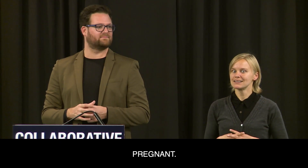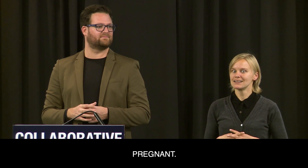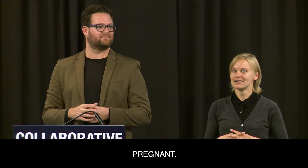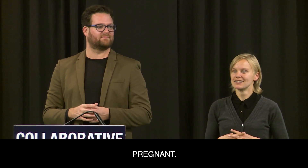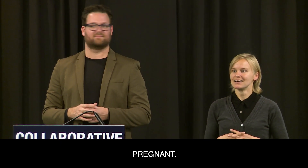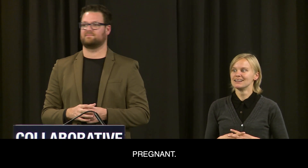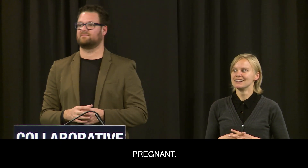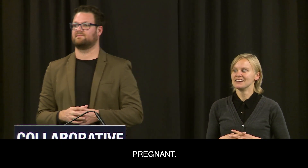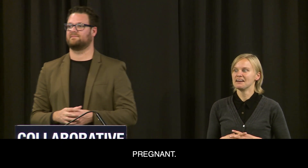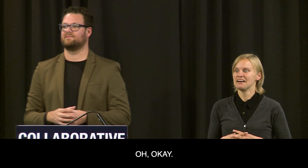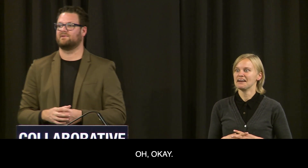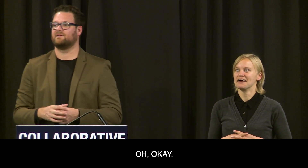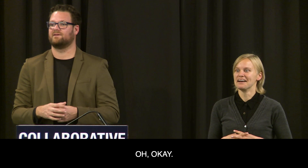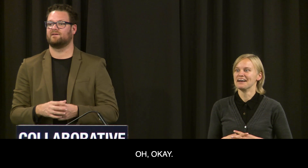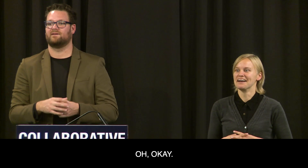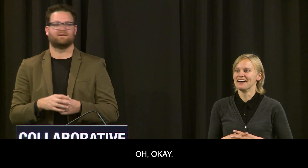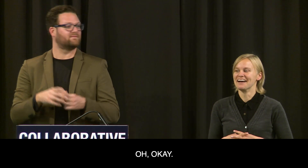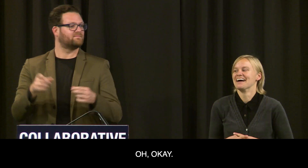Pregnant. Oh, okay.